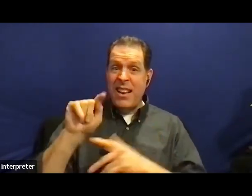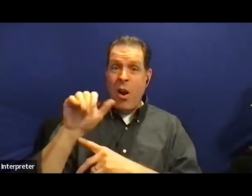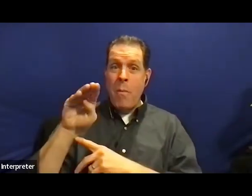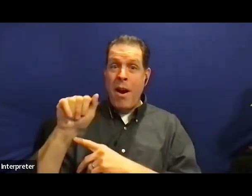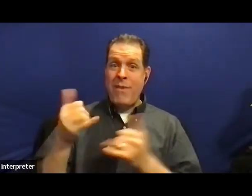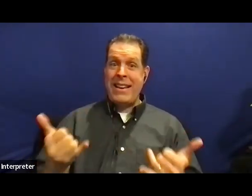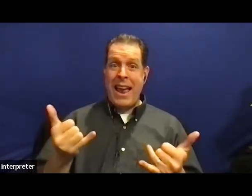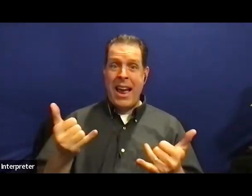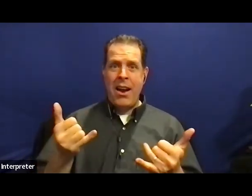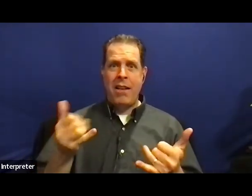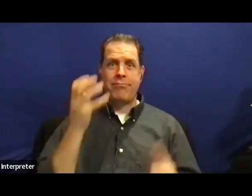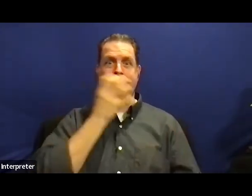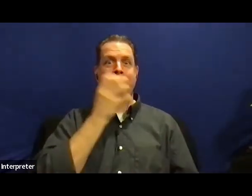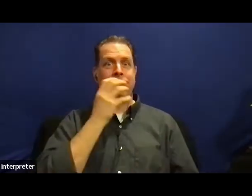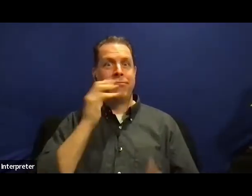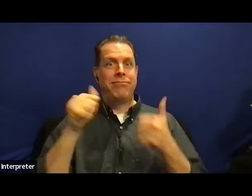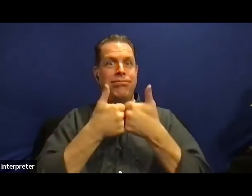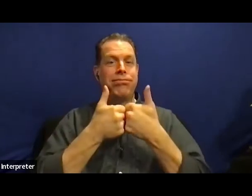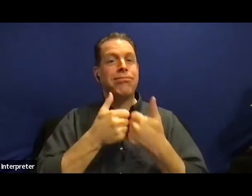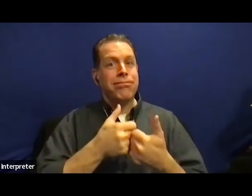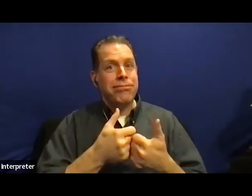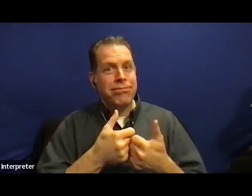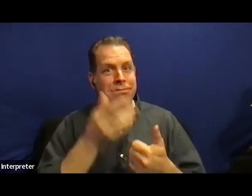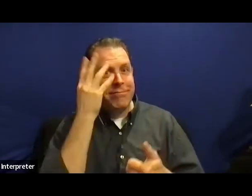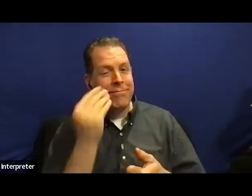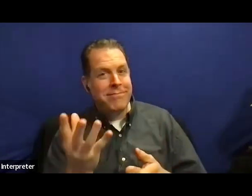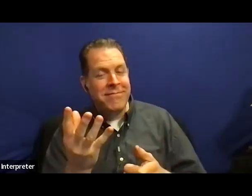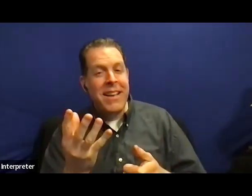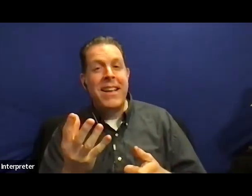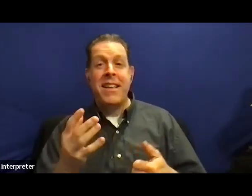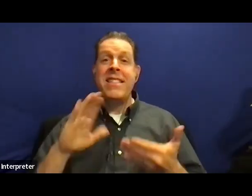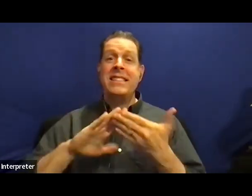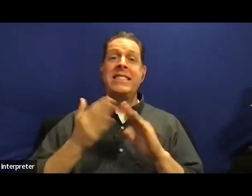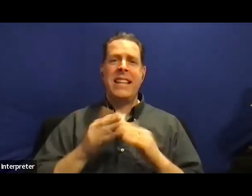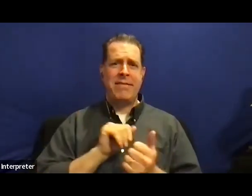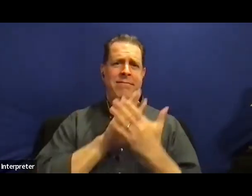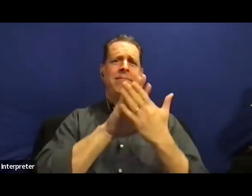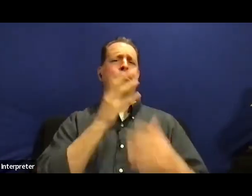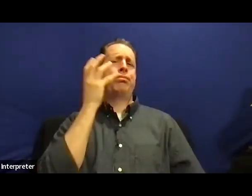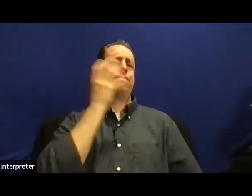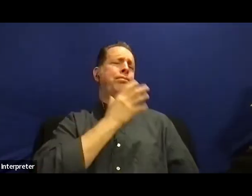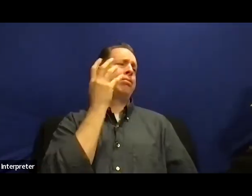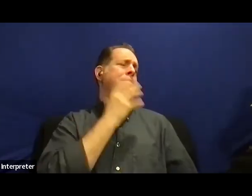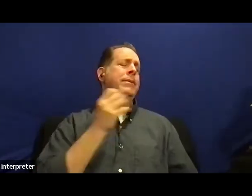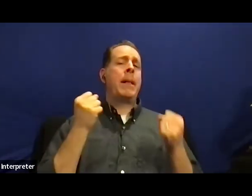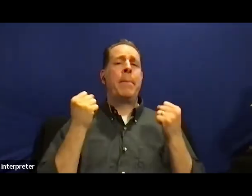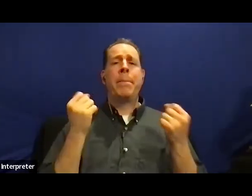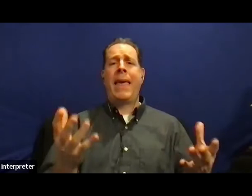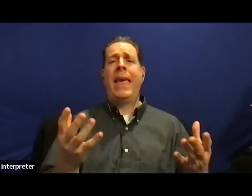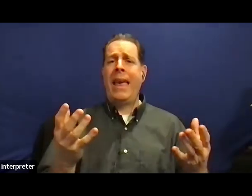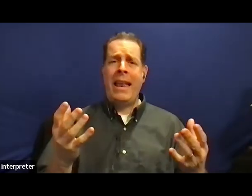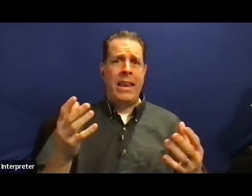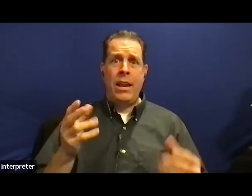time is extremely challenging. We as a city are being confronted by a multitude of very